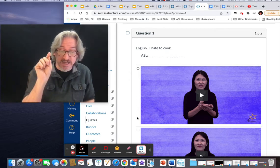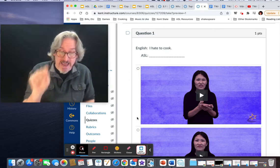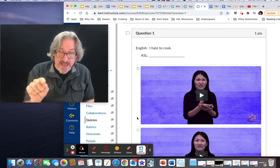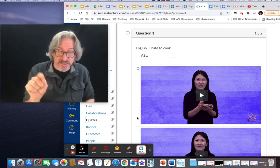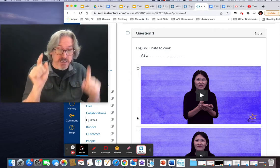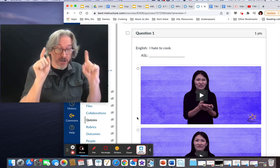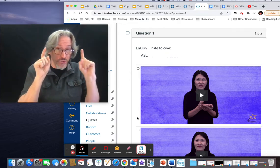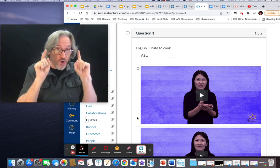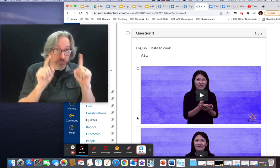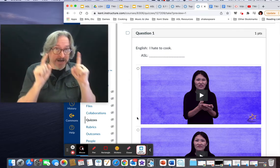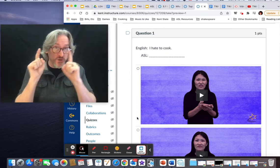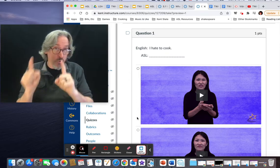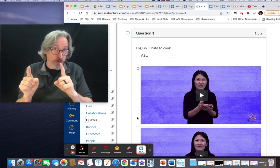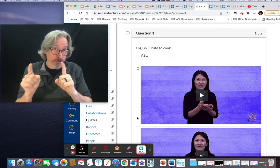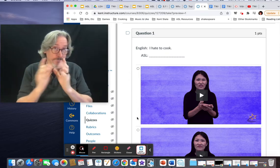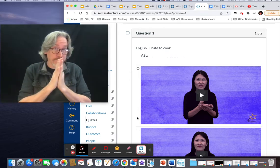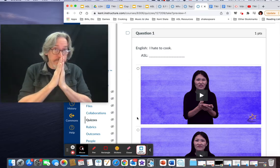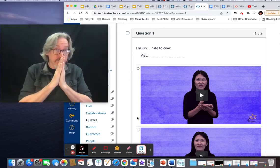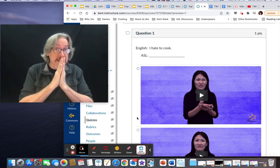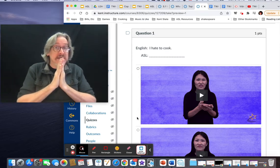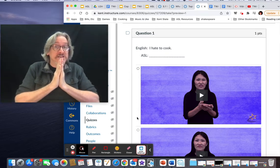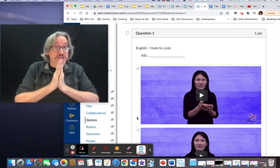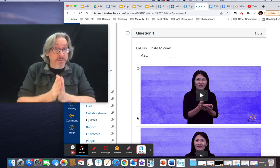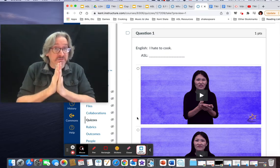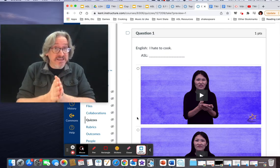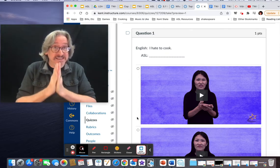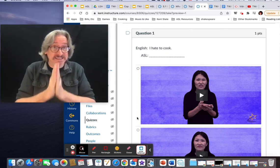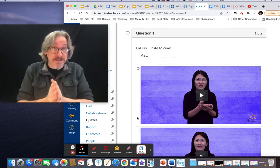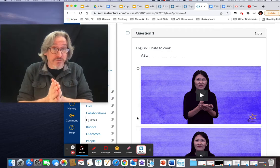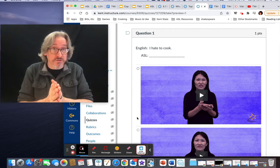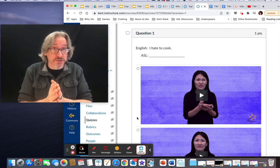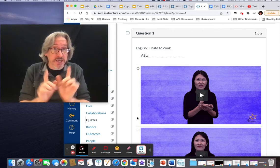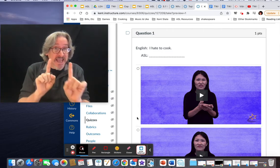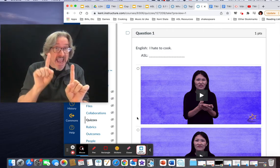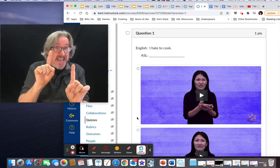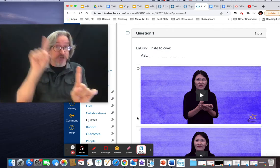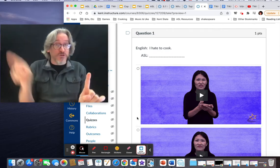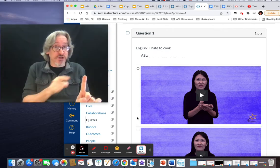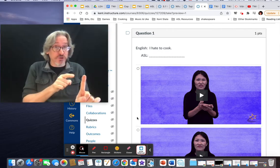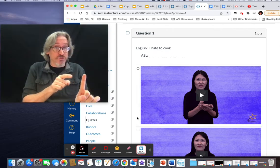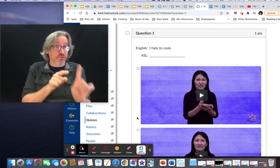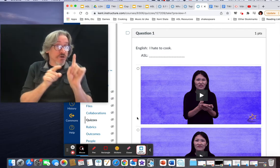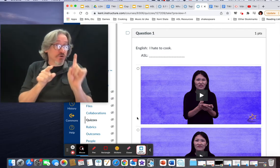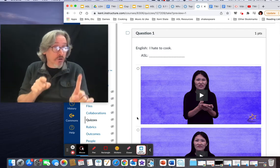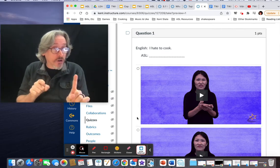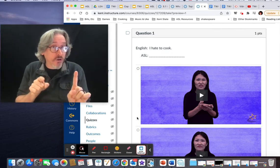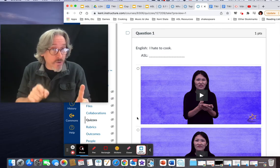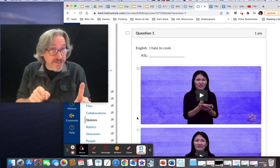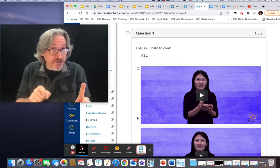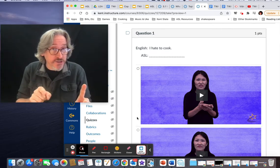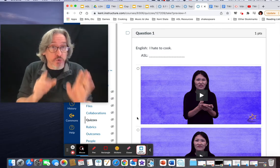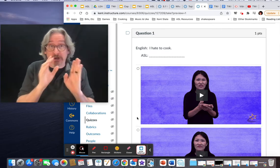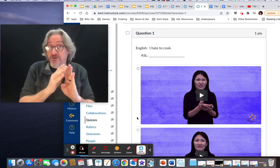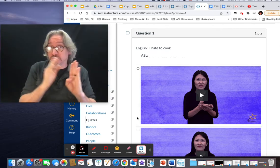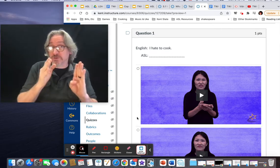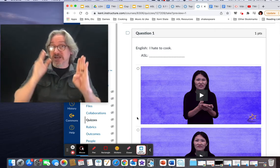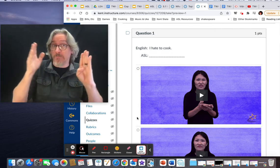sentence that has the correct order. Some of these examples introduce